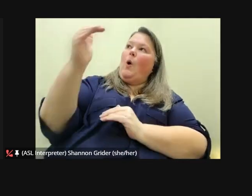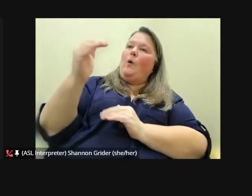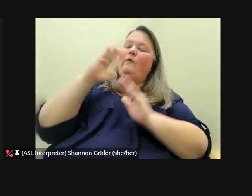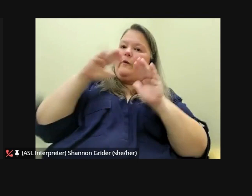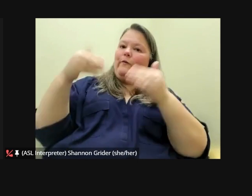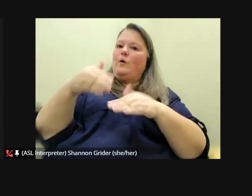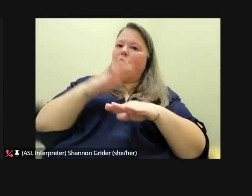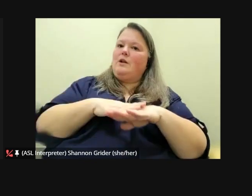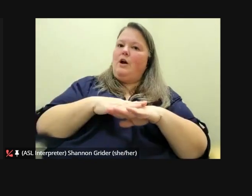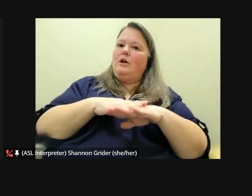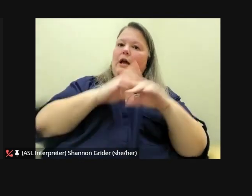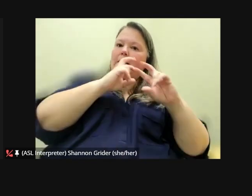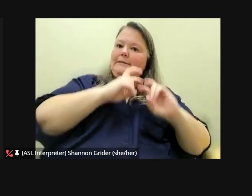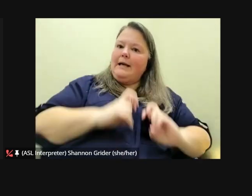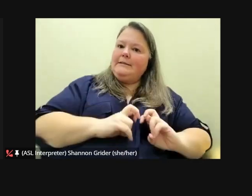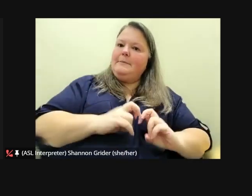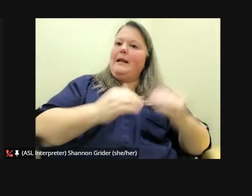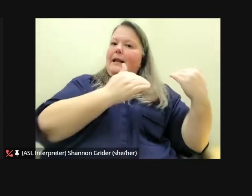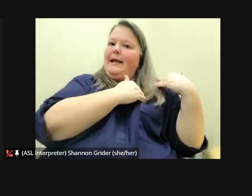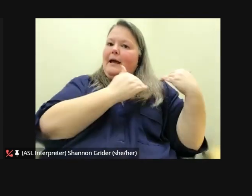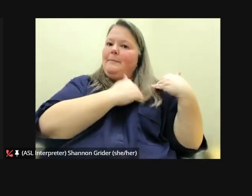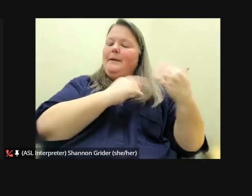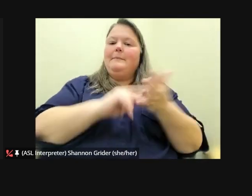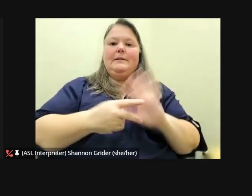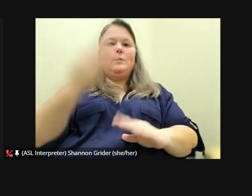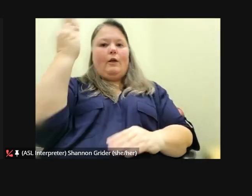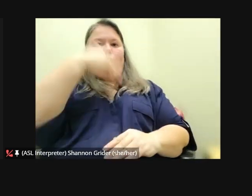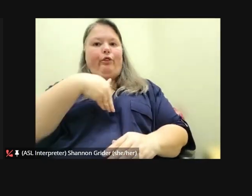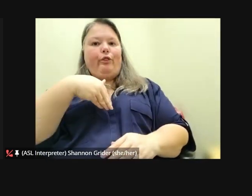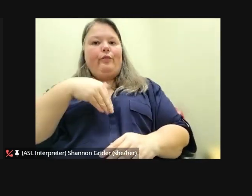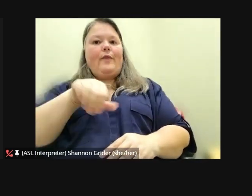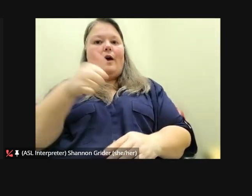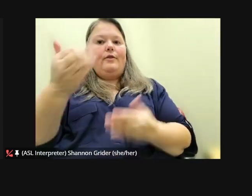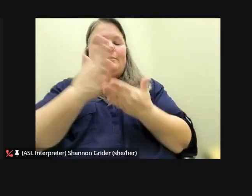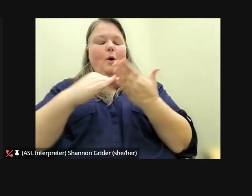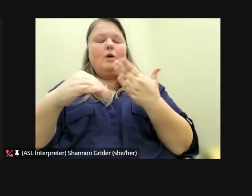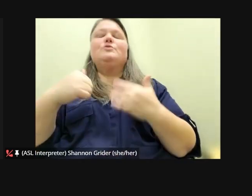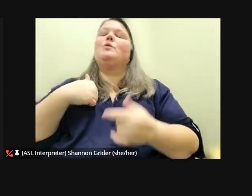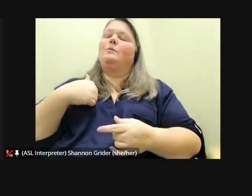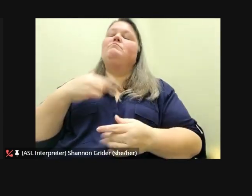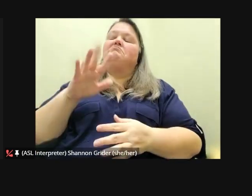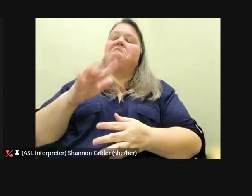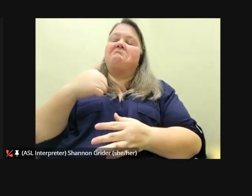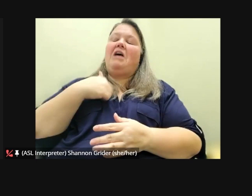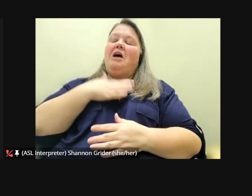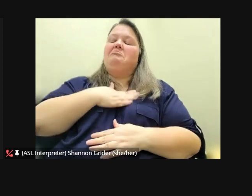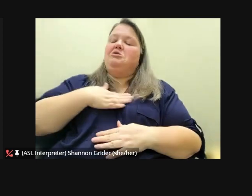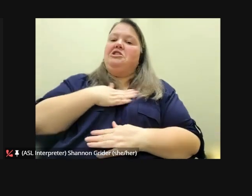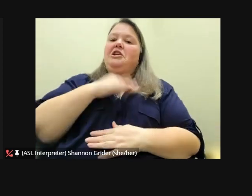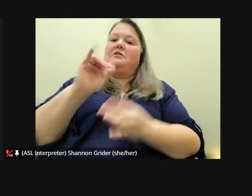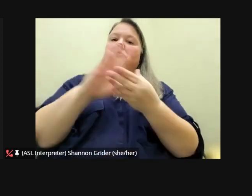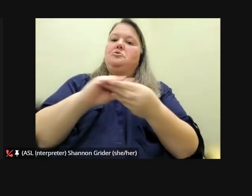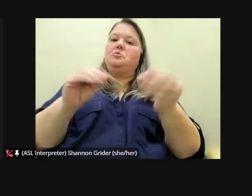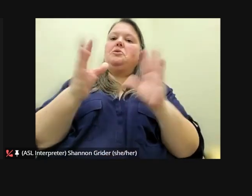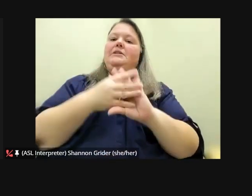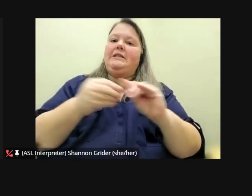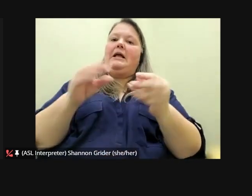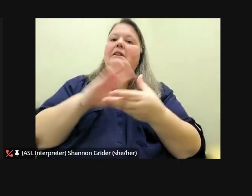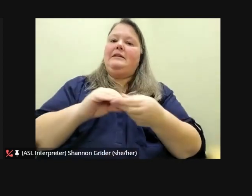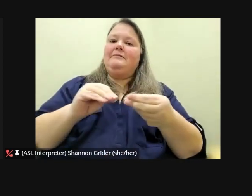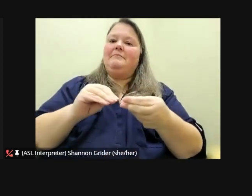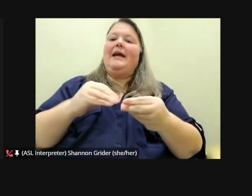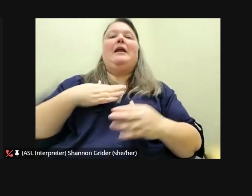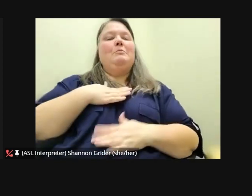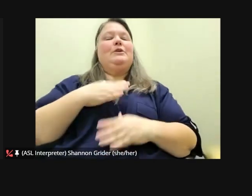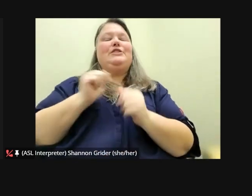lose sight of the other pieces. So I really appreciate the storytelling piece, and I appreciate every single one of you sitting in this room. Thank